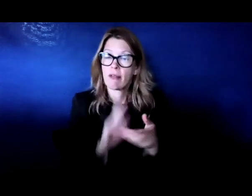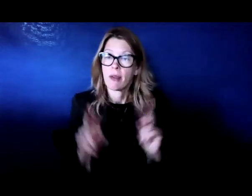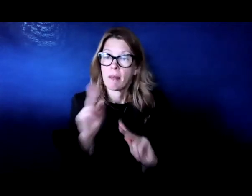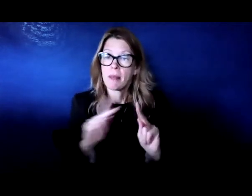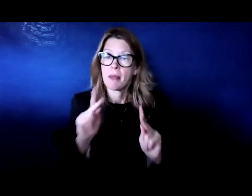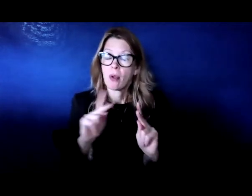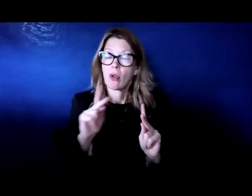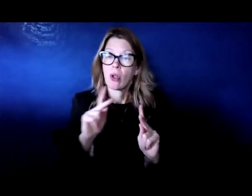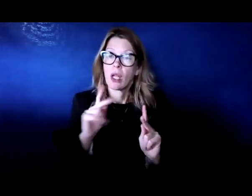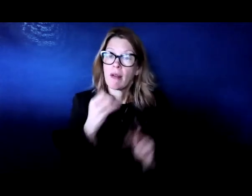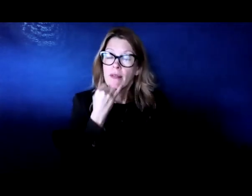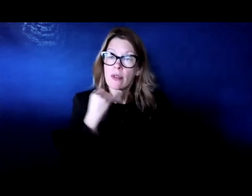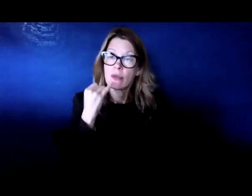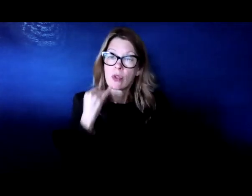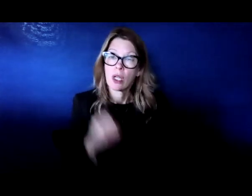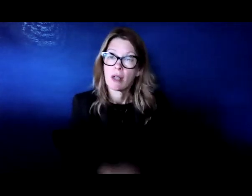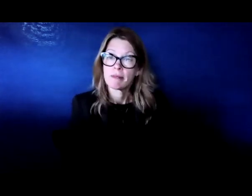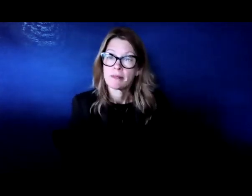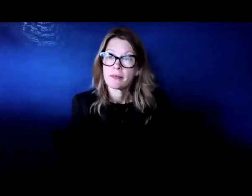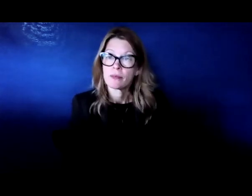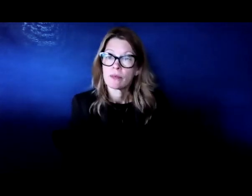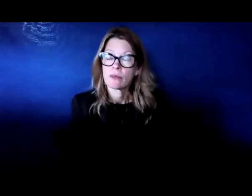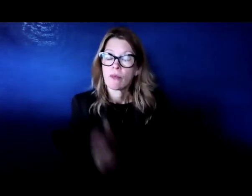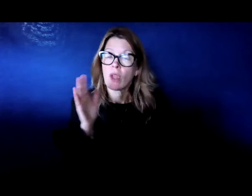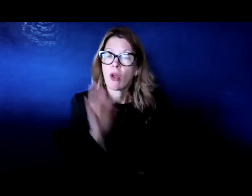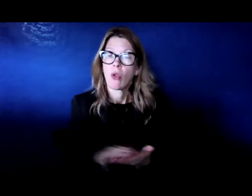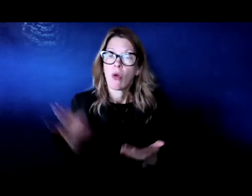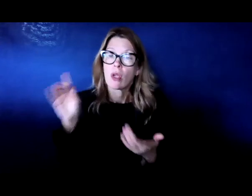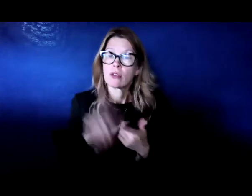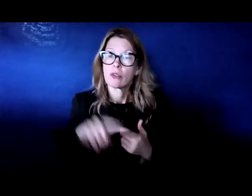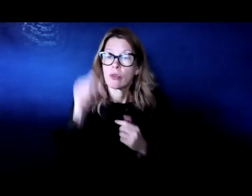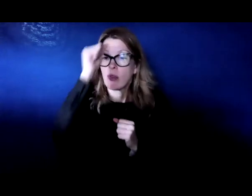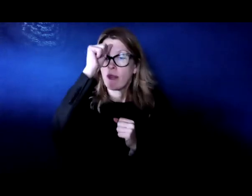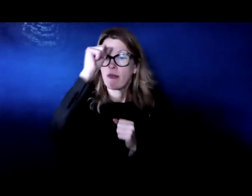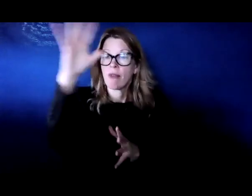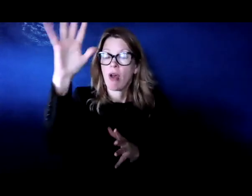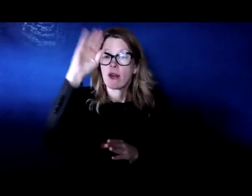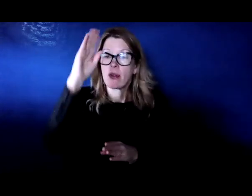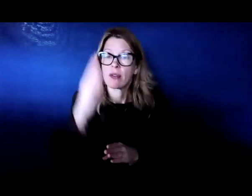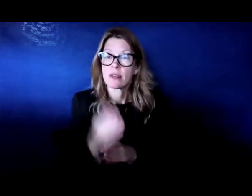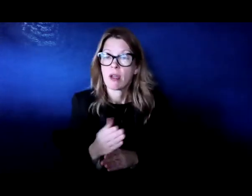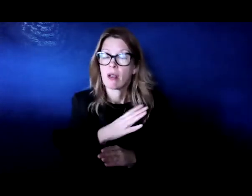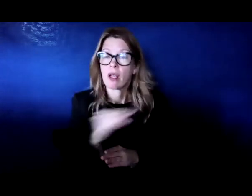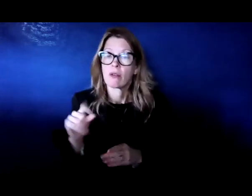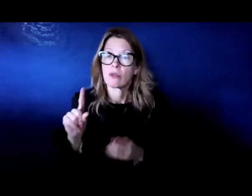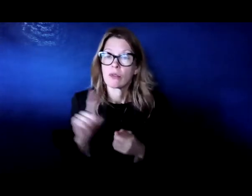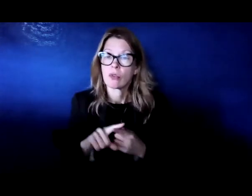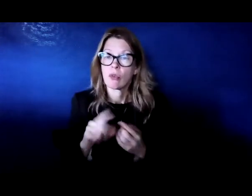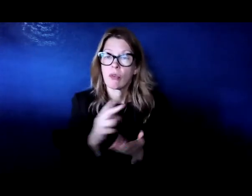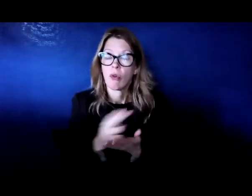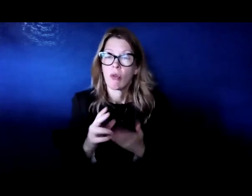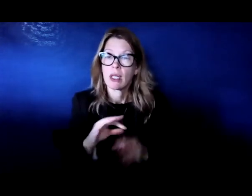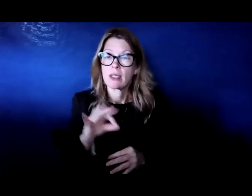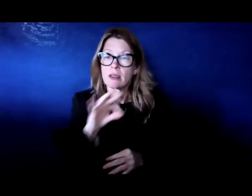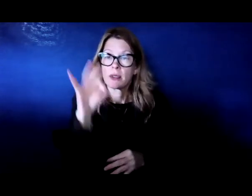Glory to the Father, and to the Son, and to the Holy